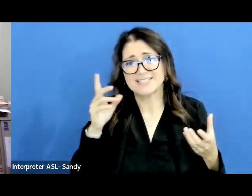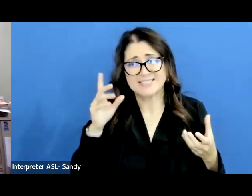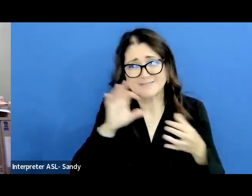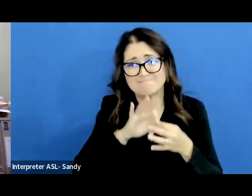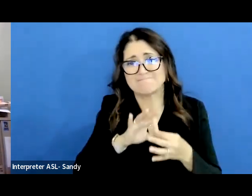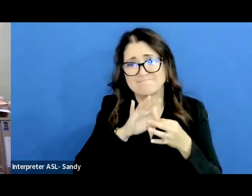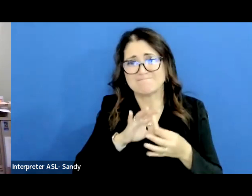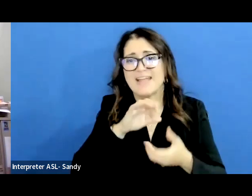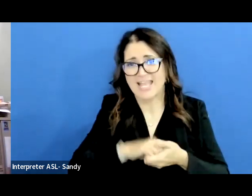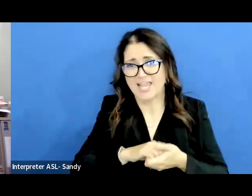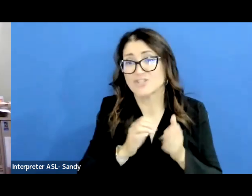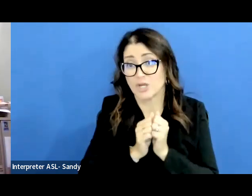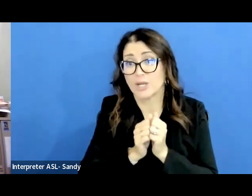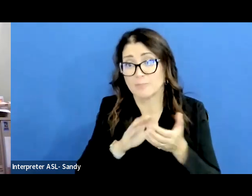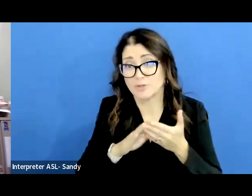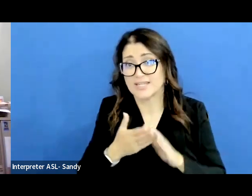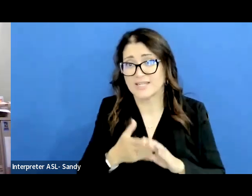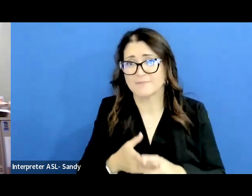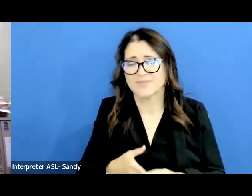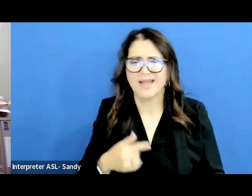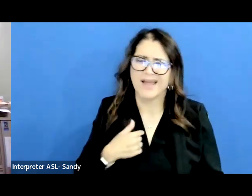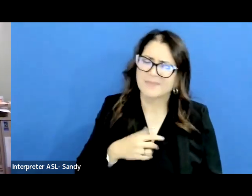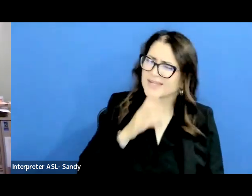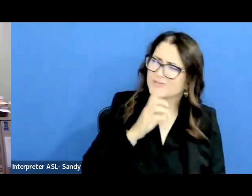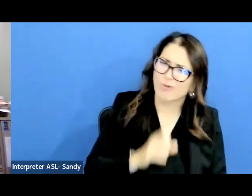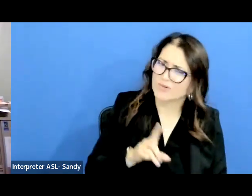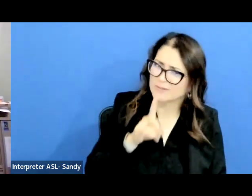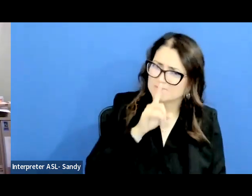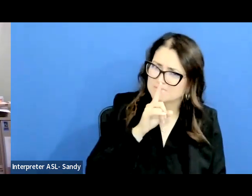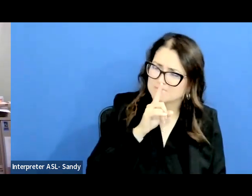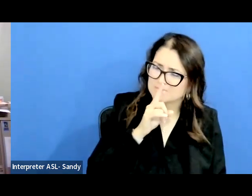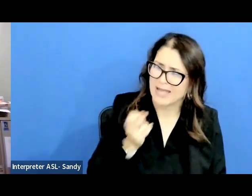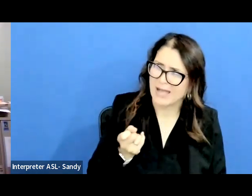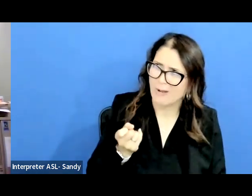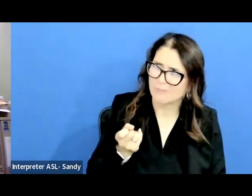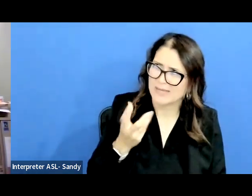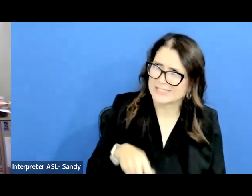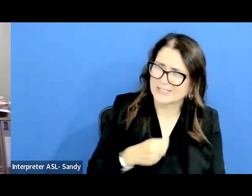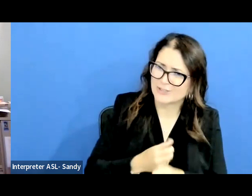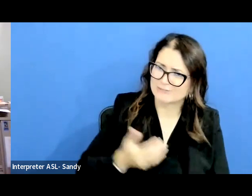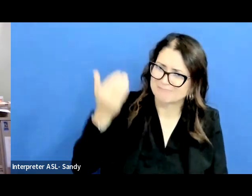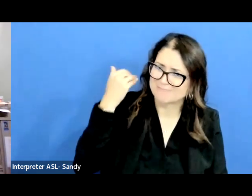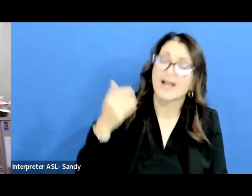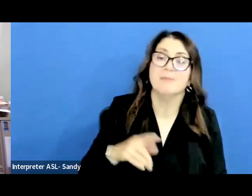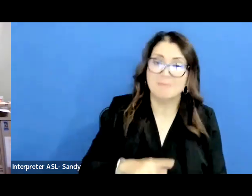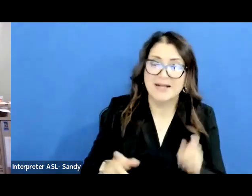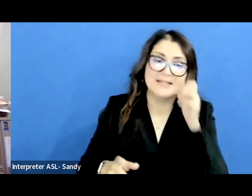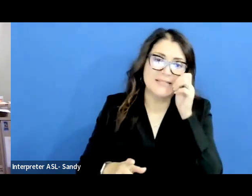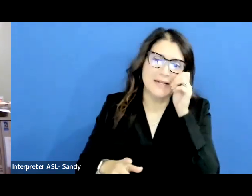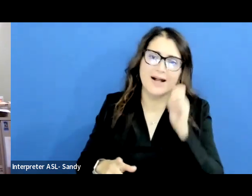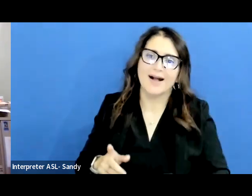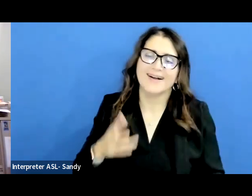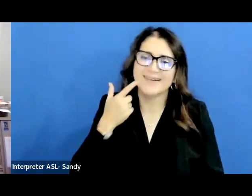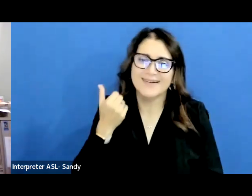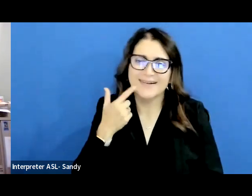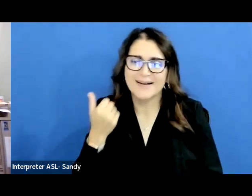ago, I'm getting so old now, I don't want to say how many years it was. So a